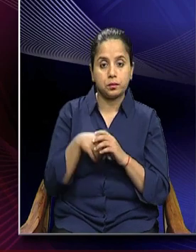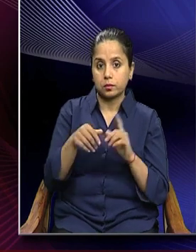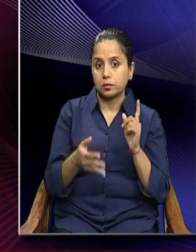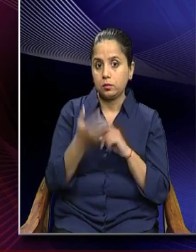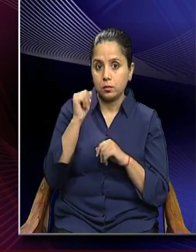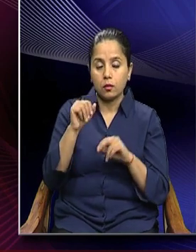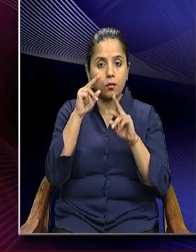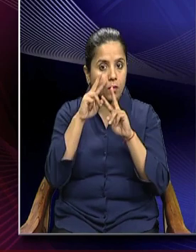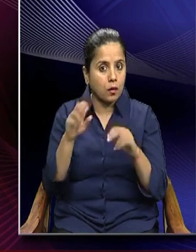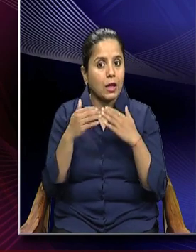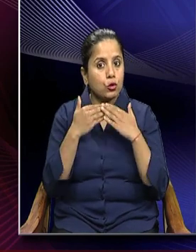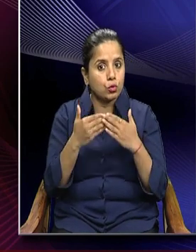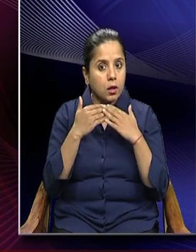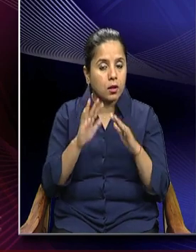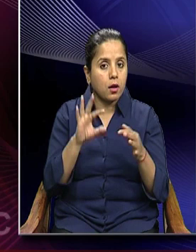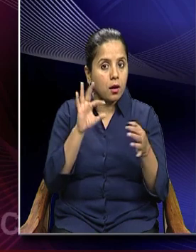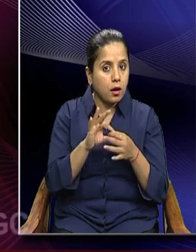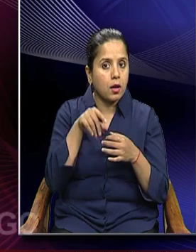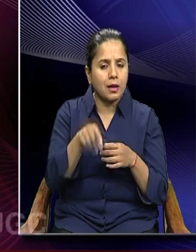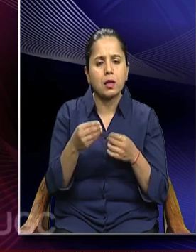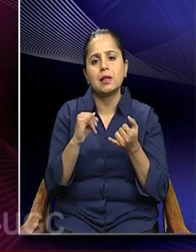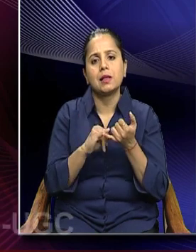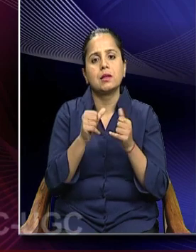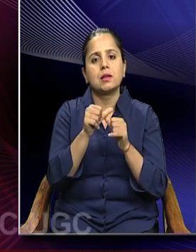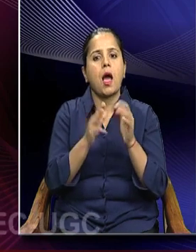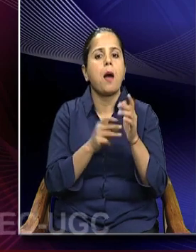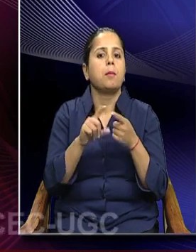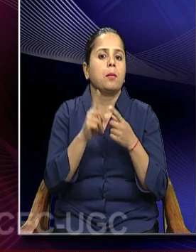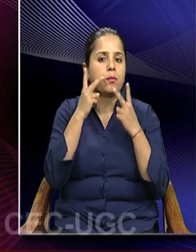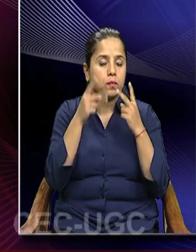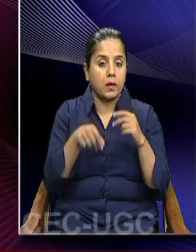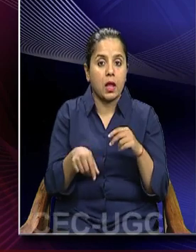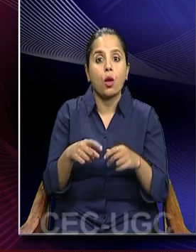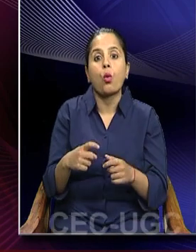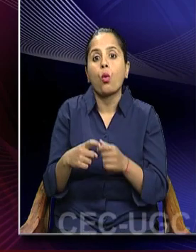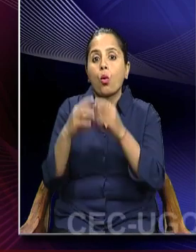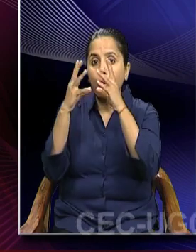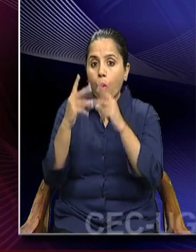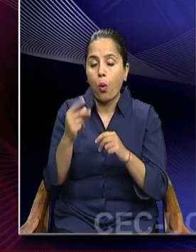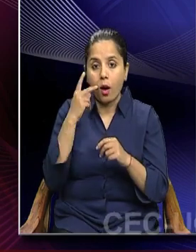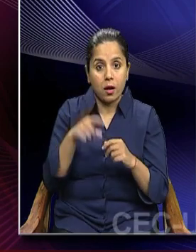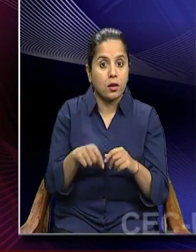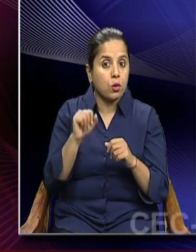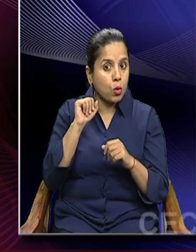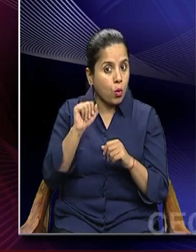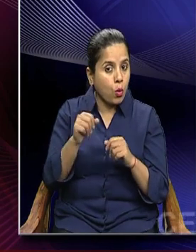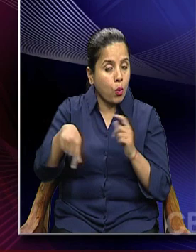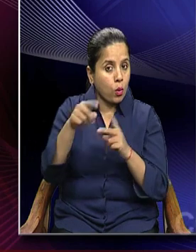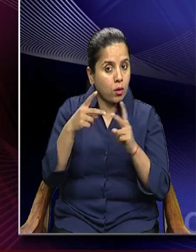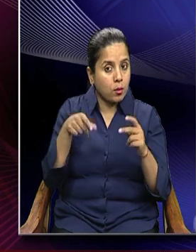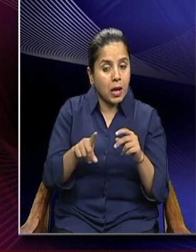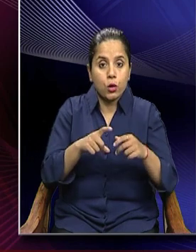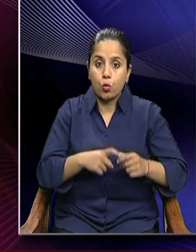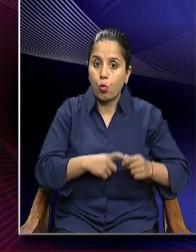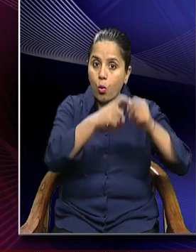of the research study, which is based on a particular sample. Quantitative research employs deductive and reasoning, while